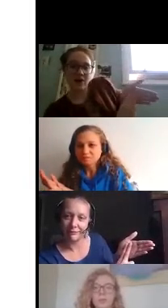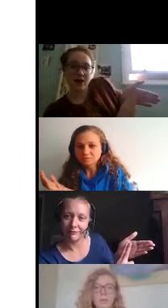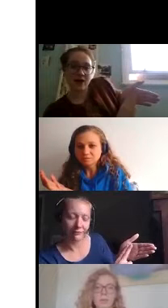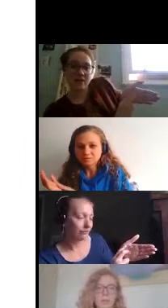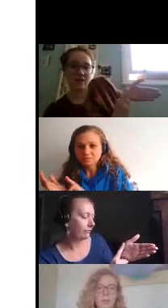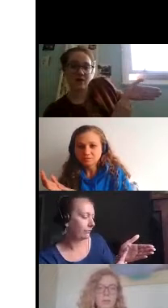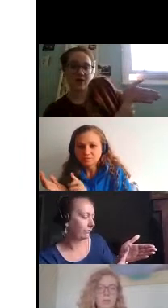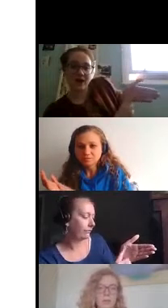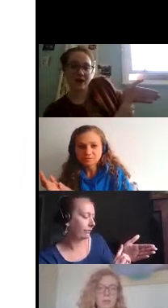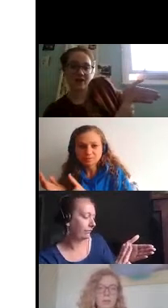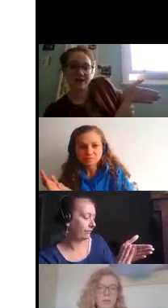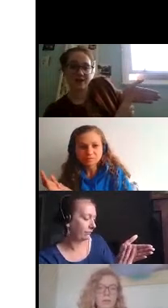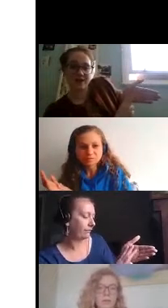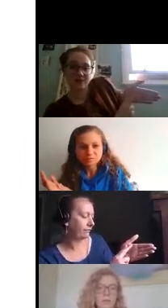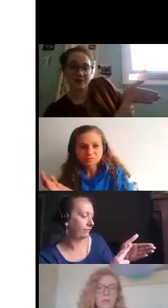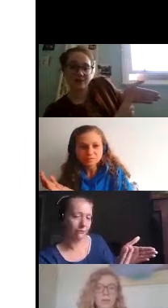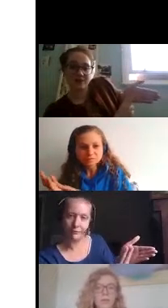L, M, N,